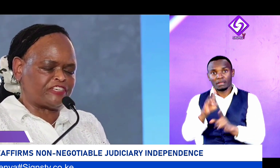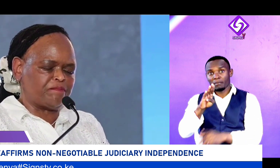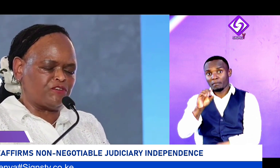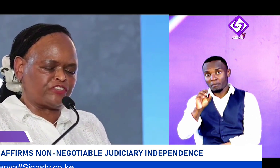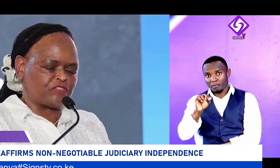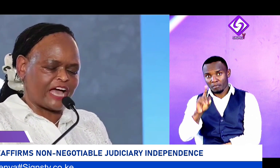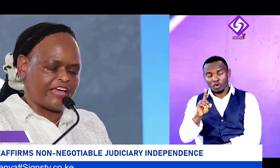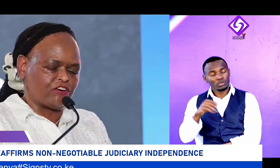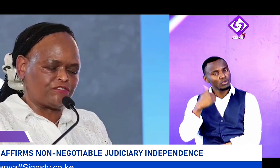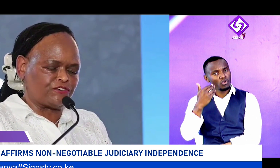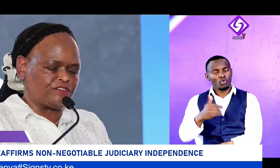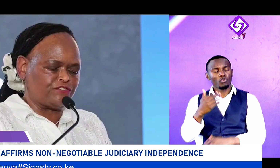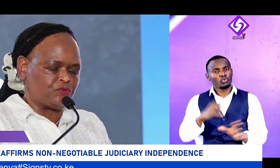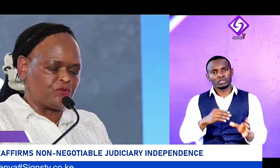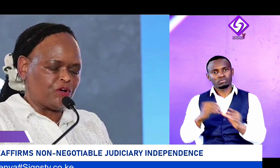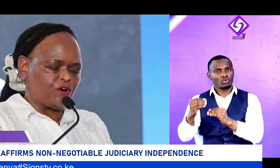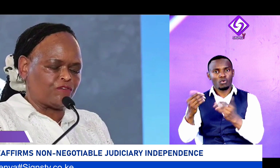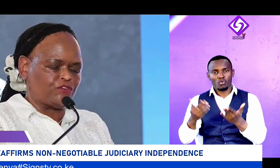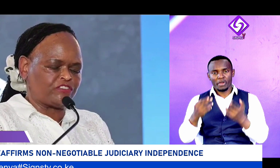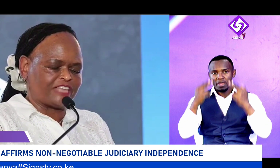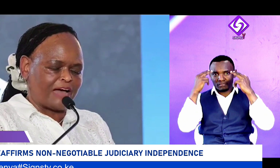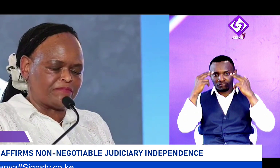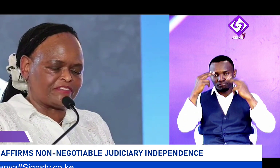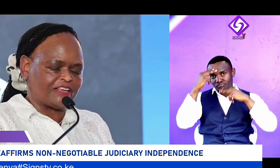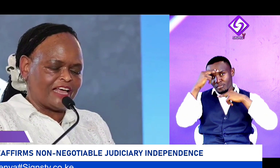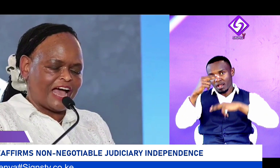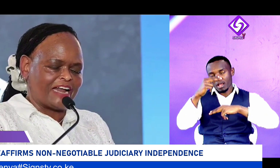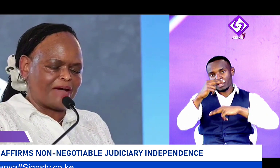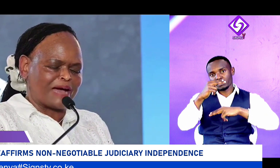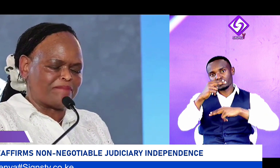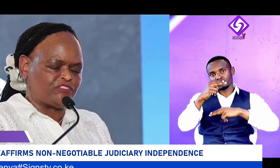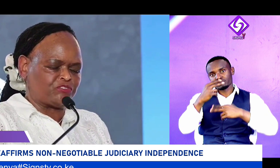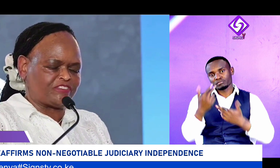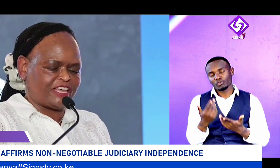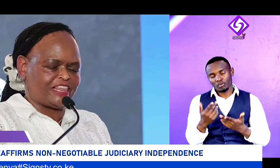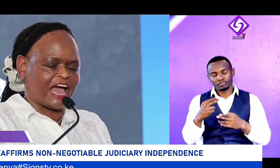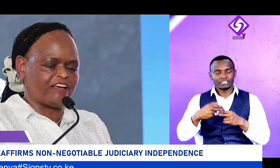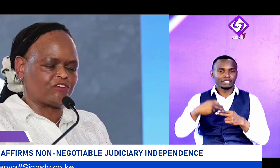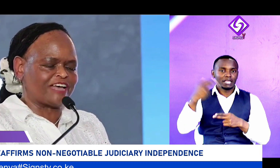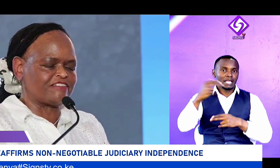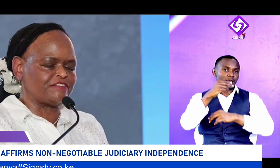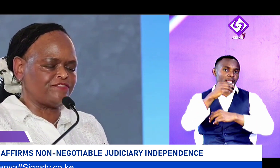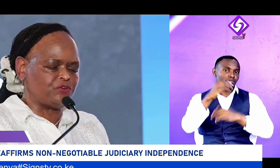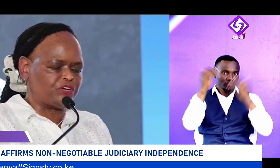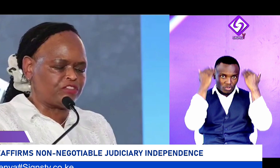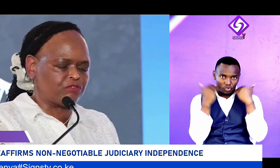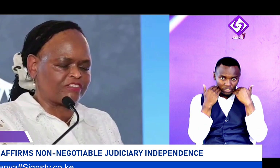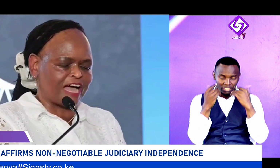swiftly moved to the High Court for review of those terms, and I'm happy to say the High Court has reviewed those